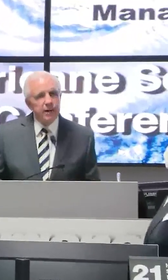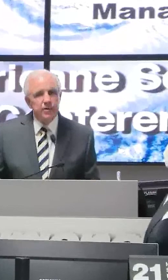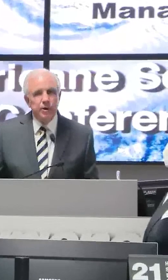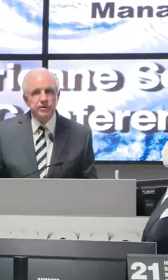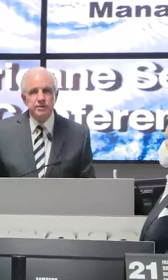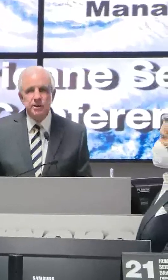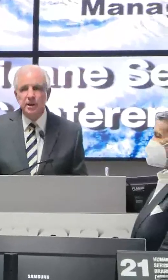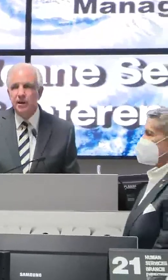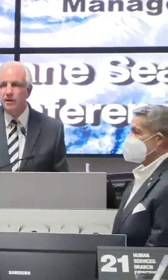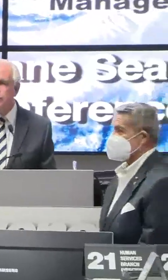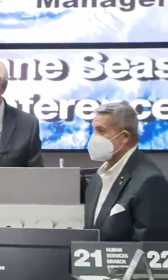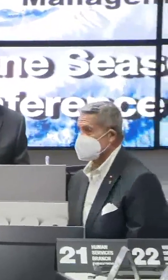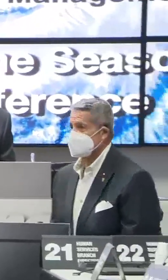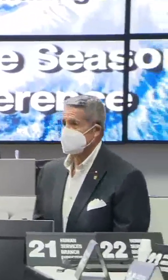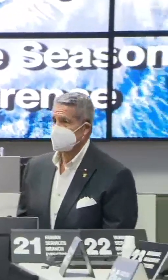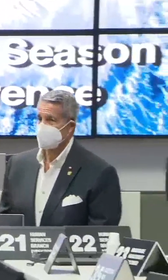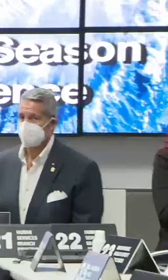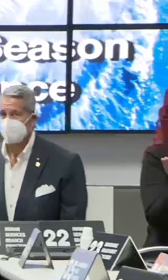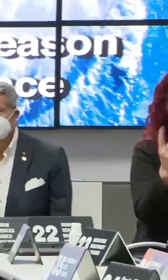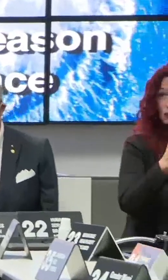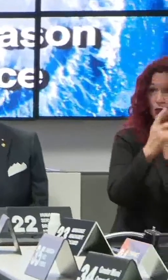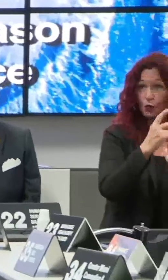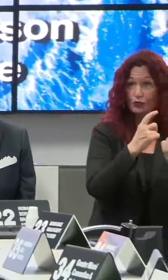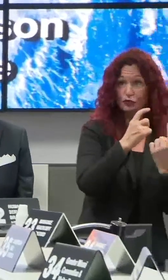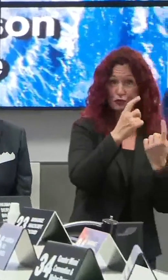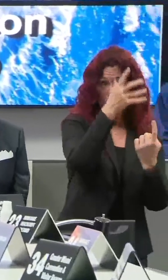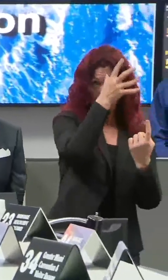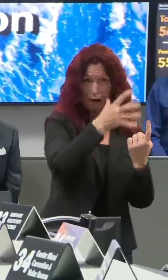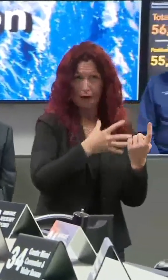Do any of you have any questions for Ben?